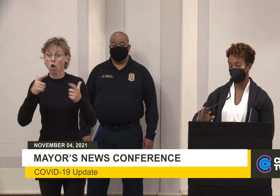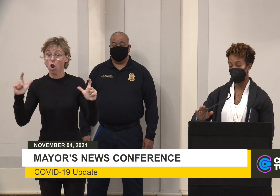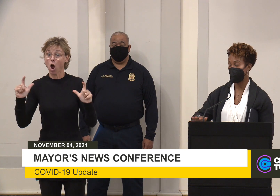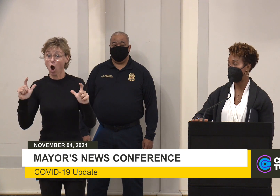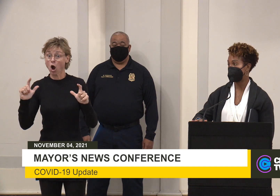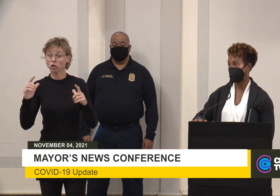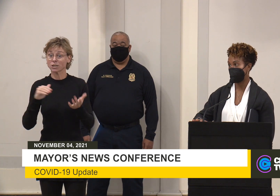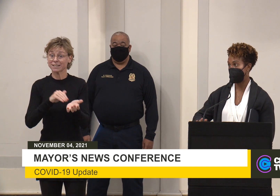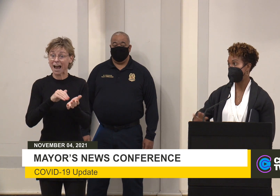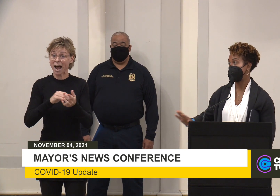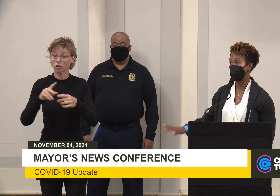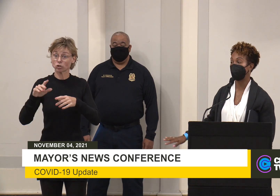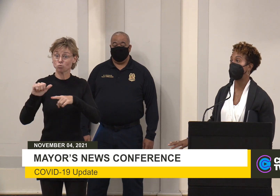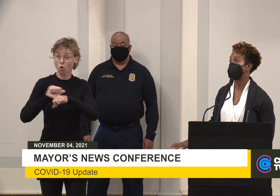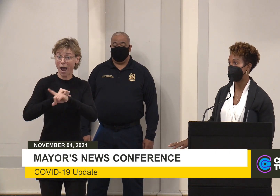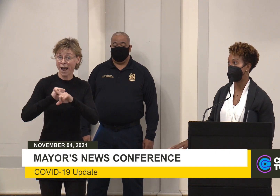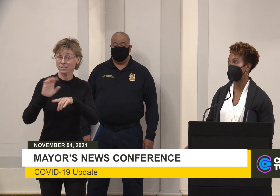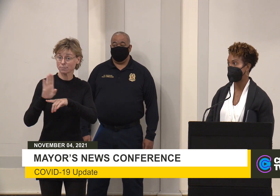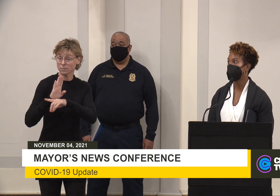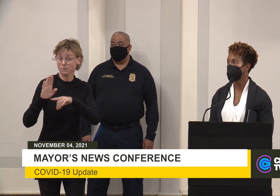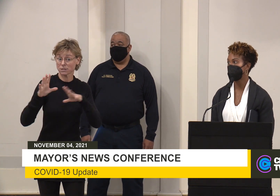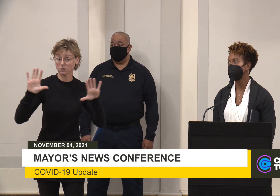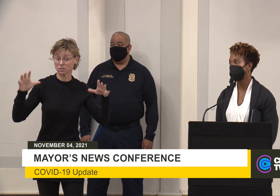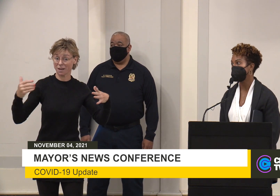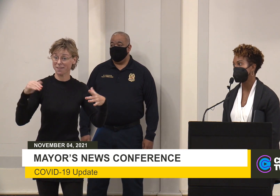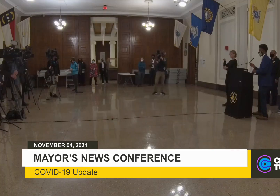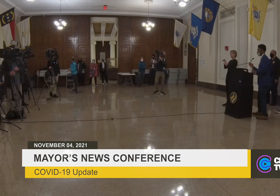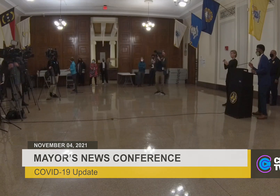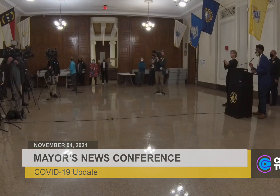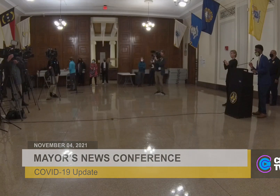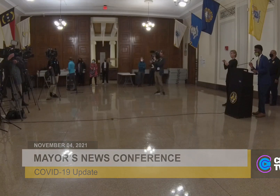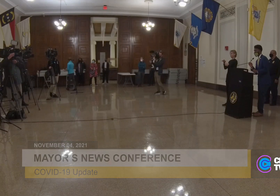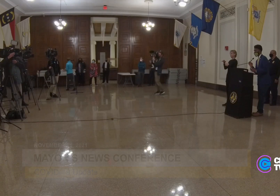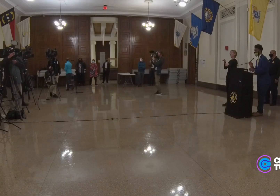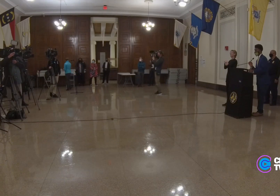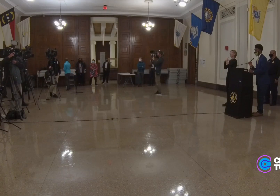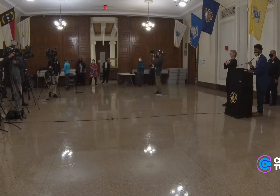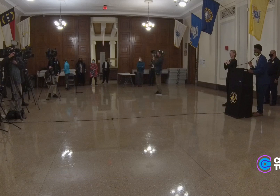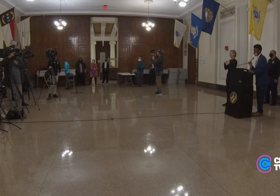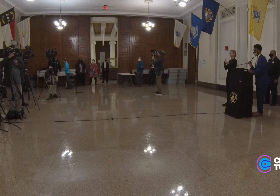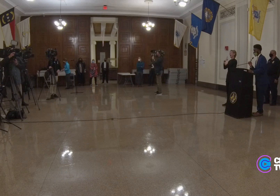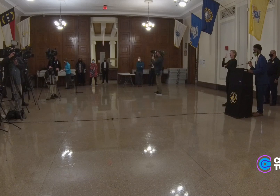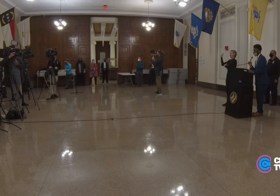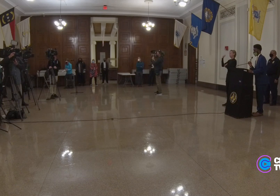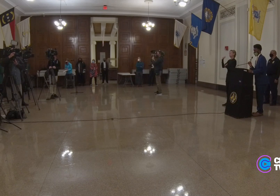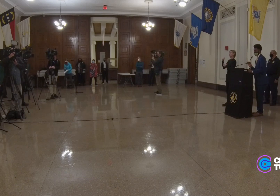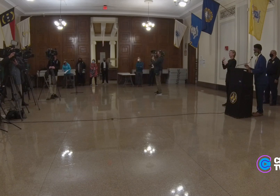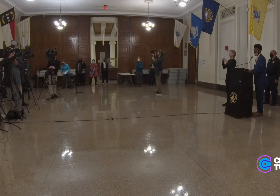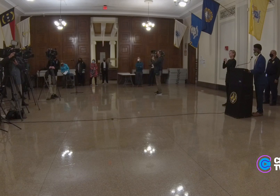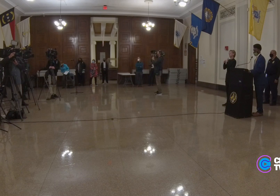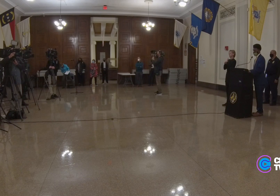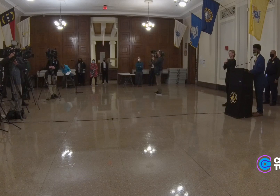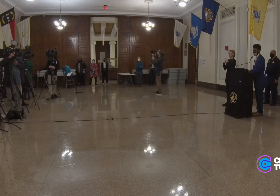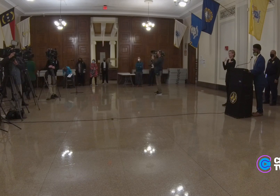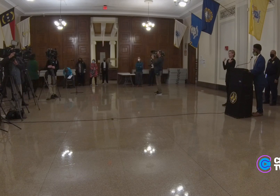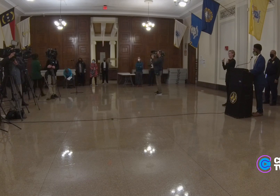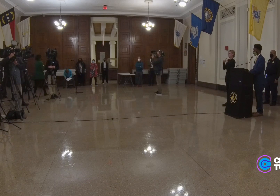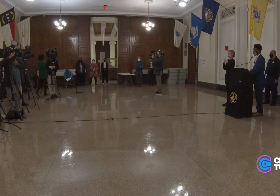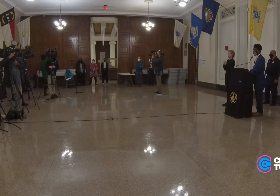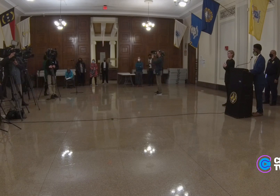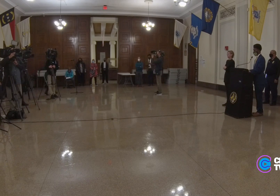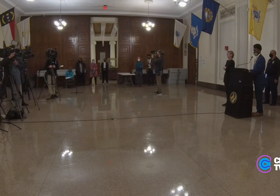can make a separate request to the state outside of the health department. Thank you. Joy.